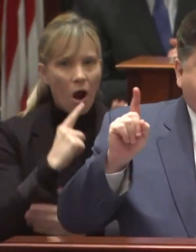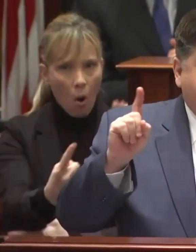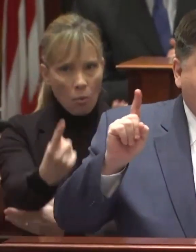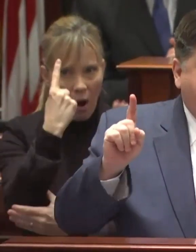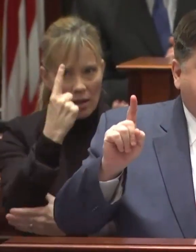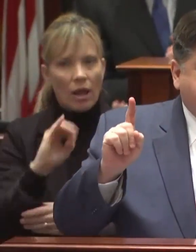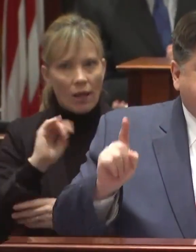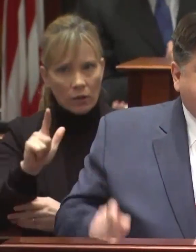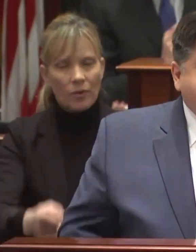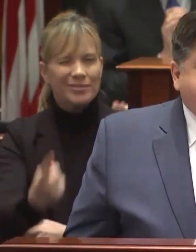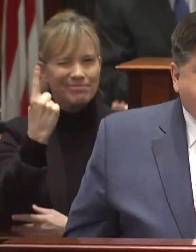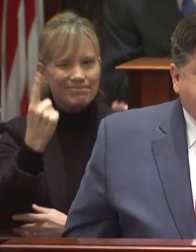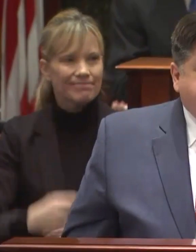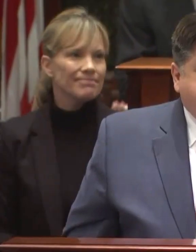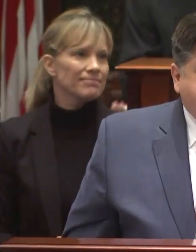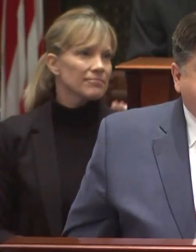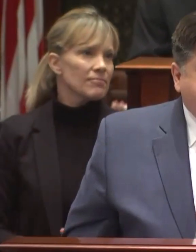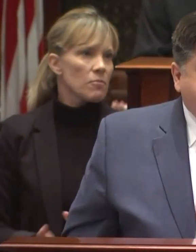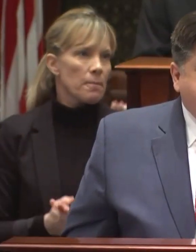one Illinois.